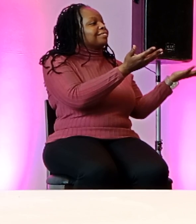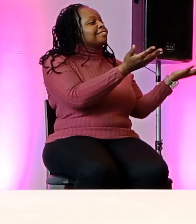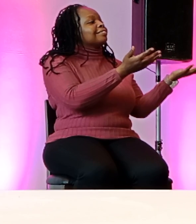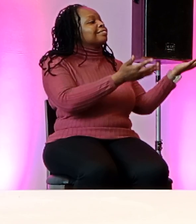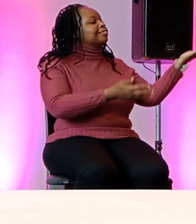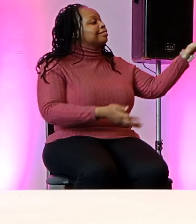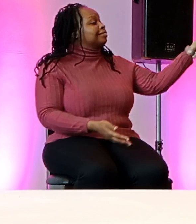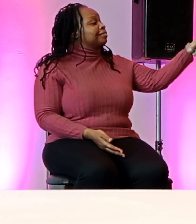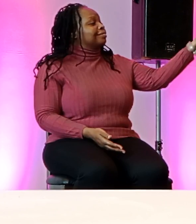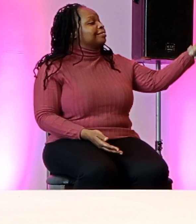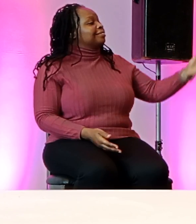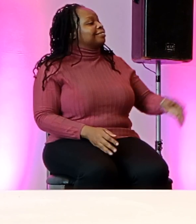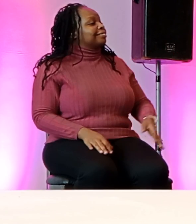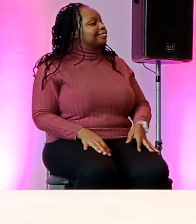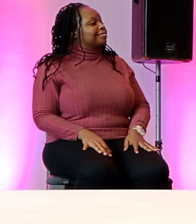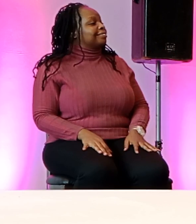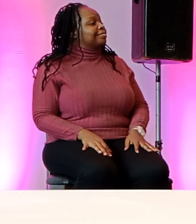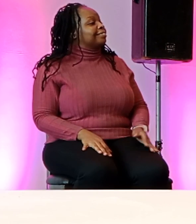Where is she?